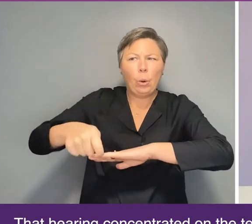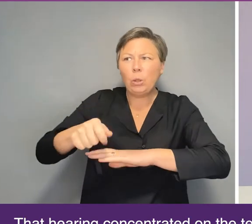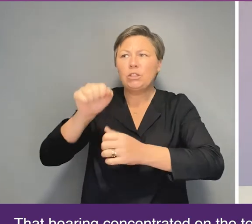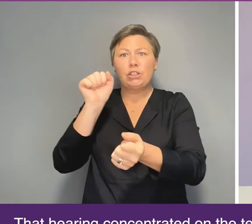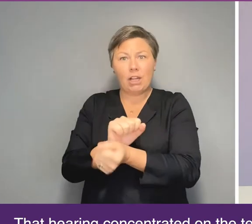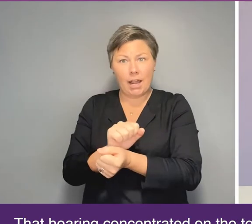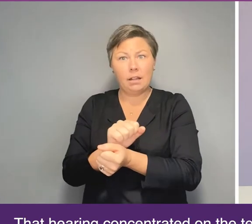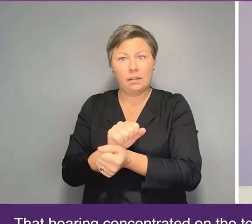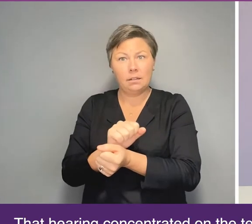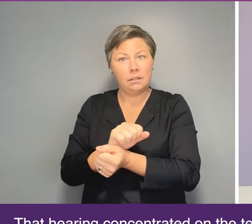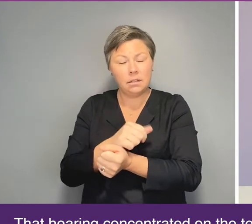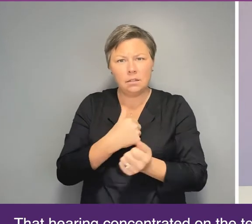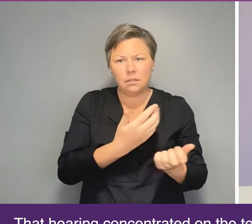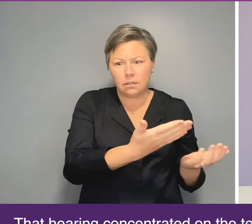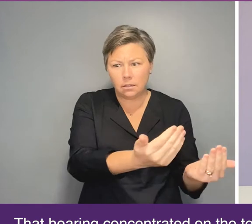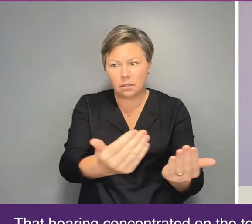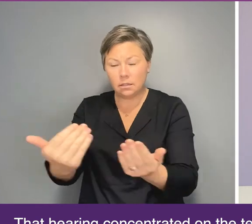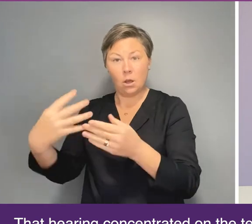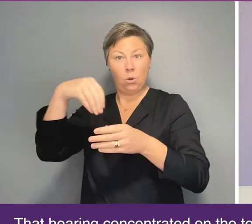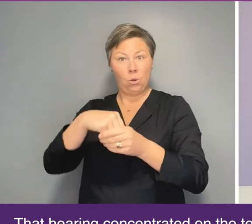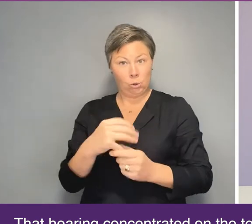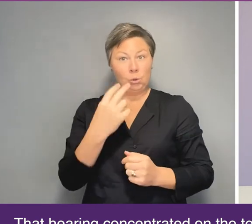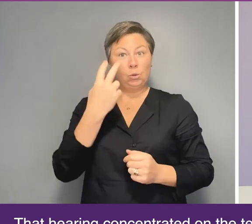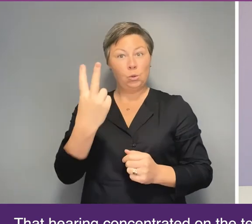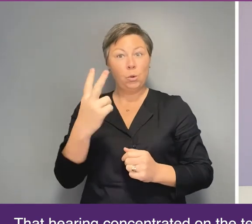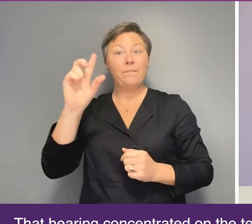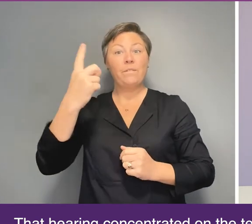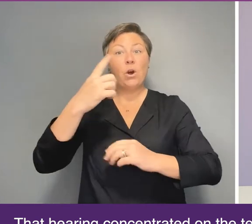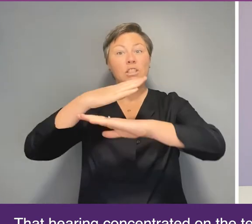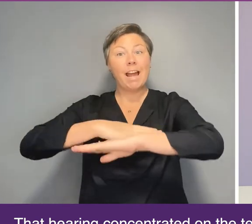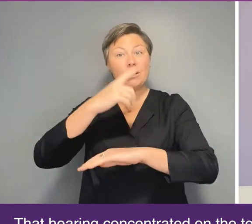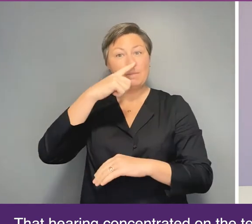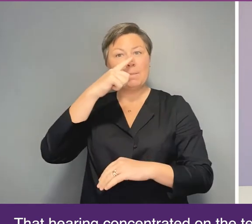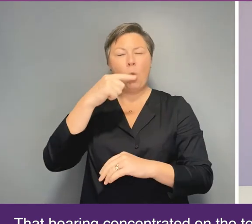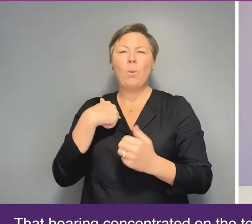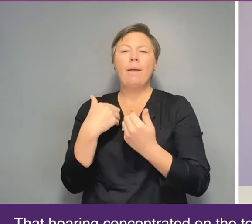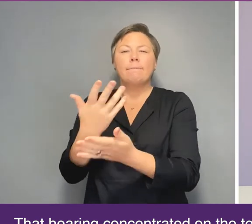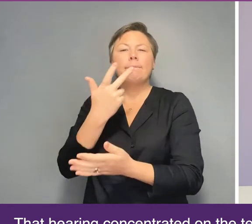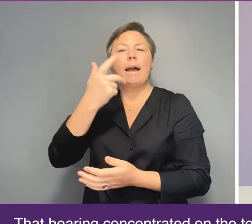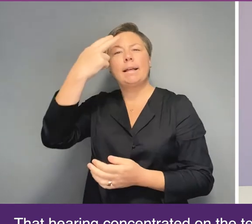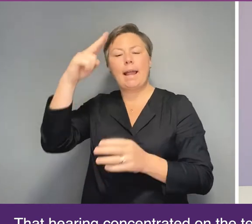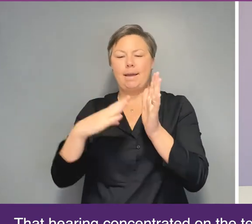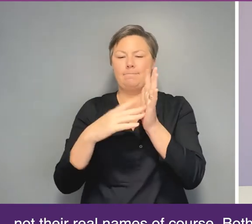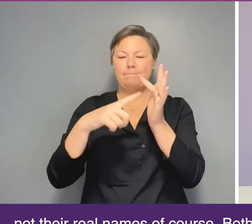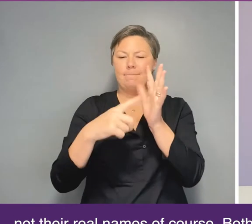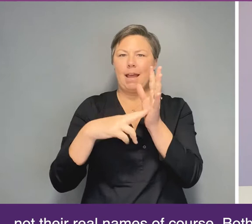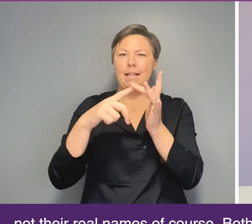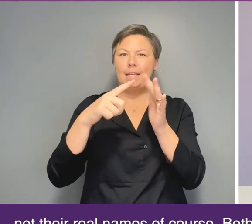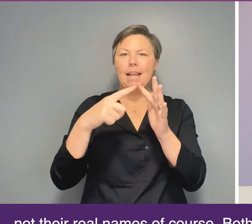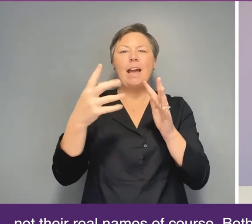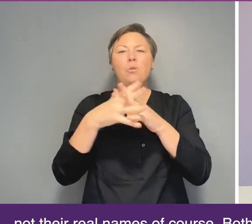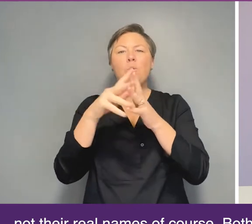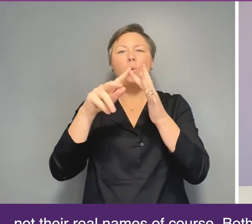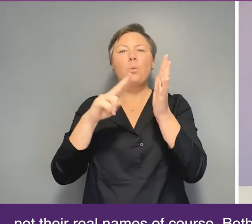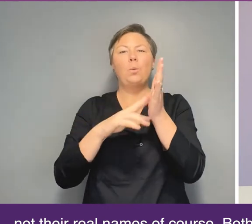terrible experiences of two First Nations people with disability, and we called Melanie and Winmartie, not their real